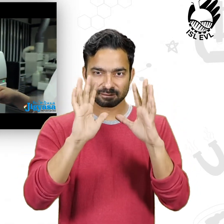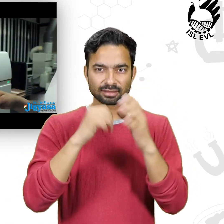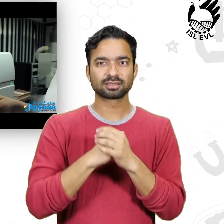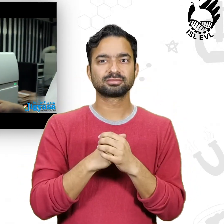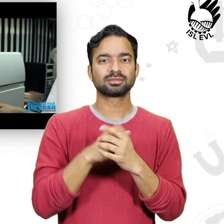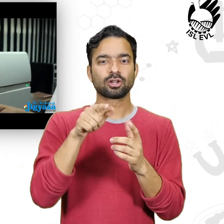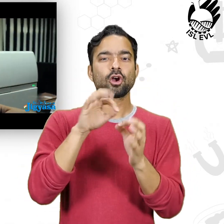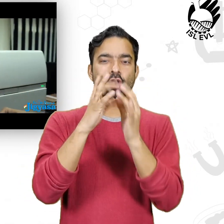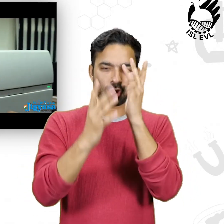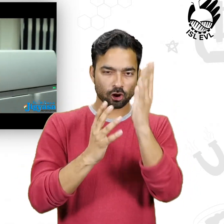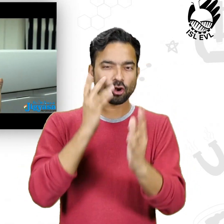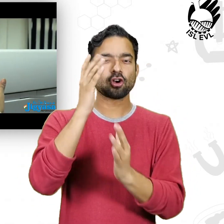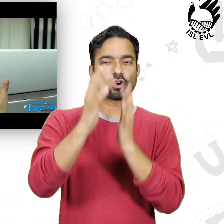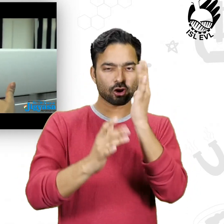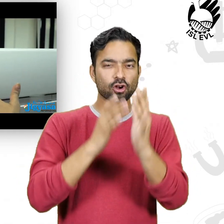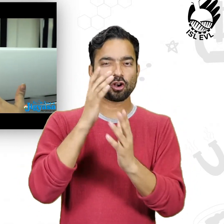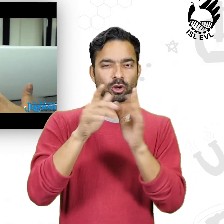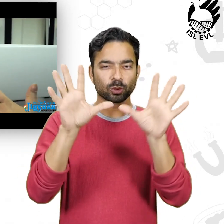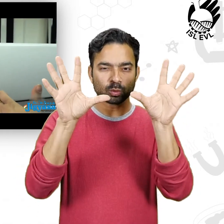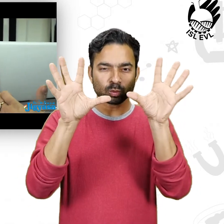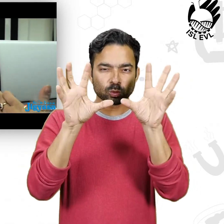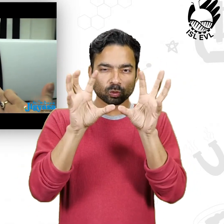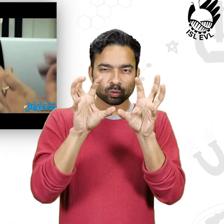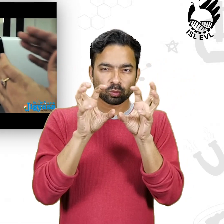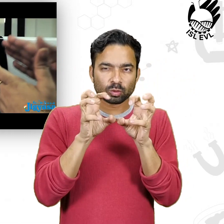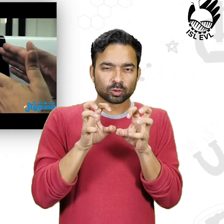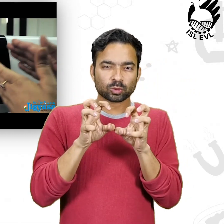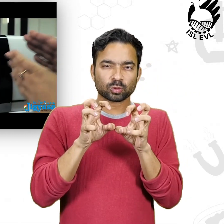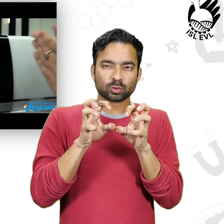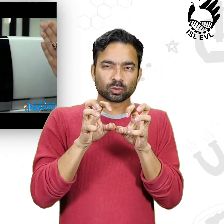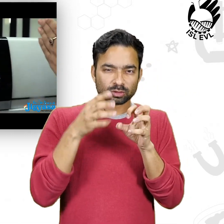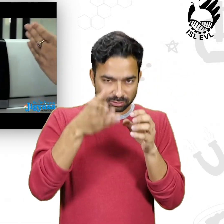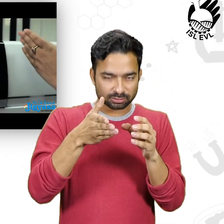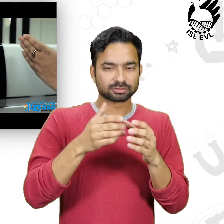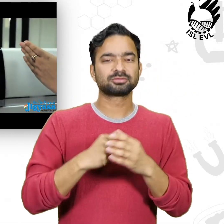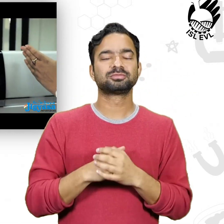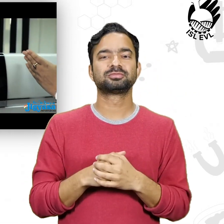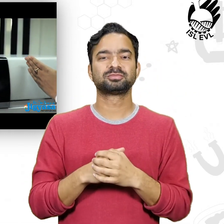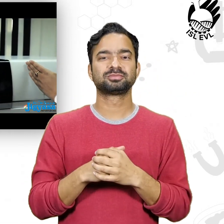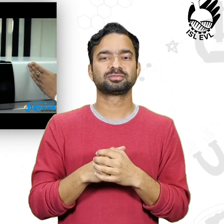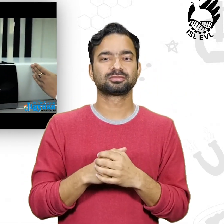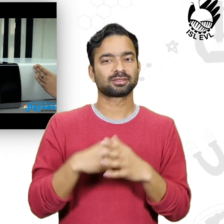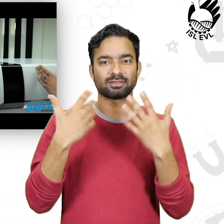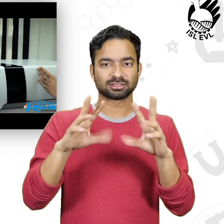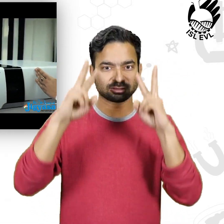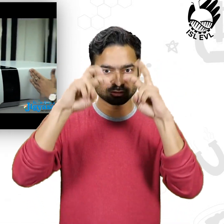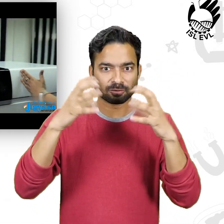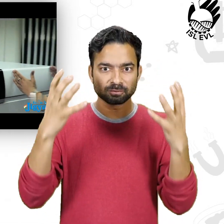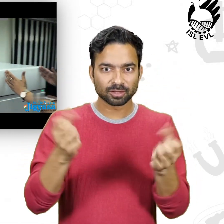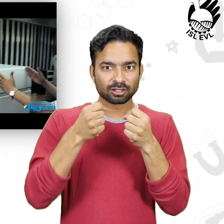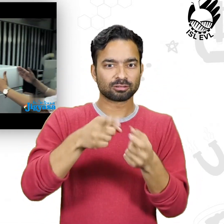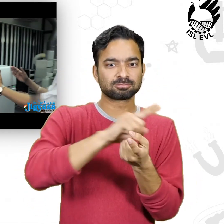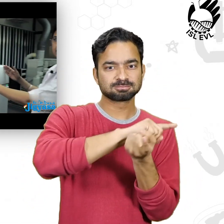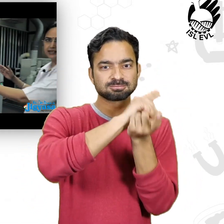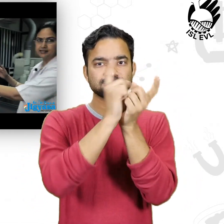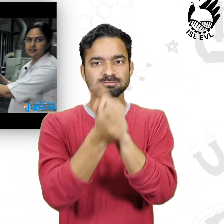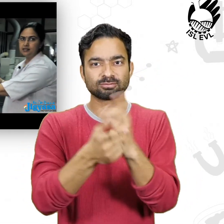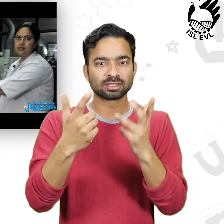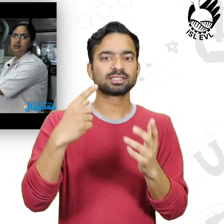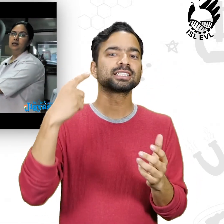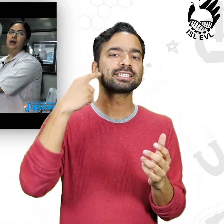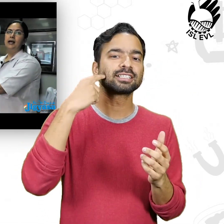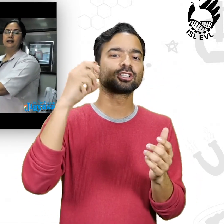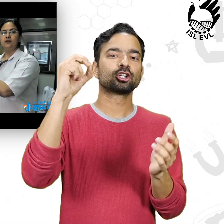contact with plasma where the sample are being heated. Thereafter, it is coming into a vacuum with the mass